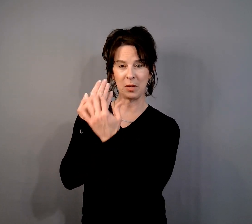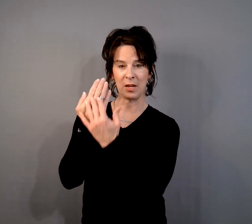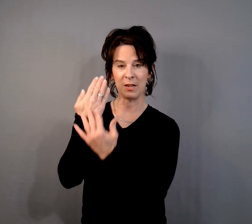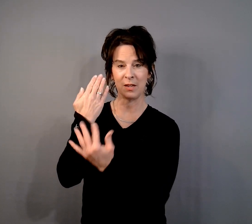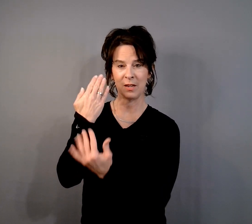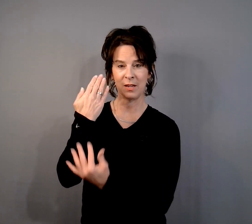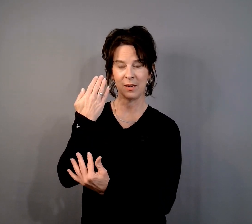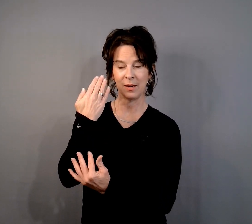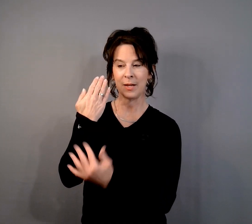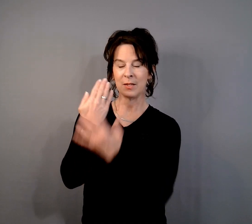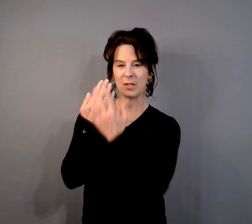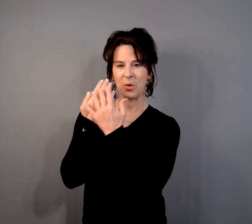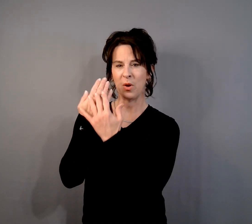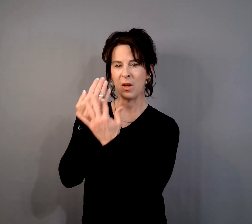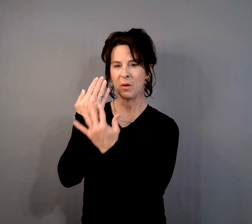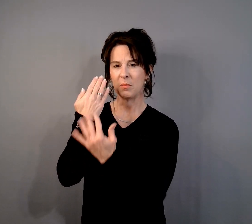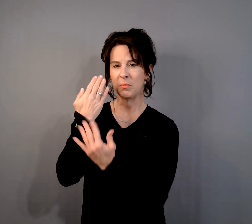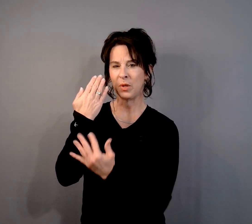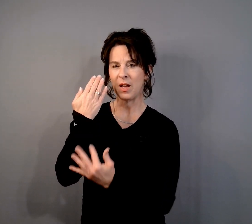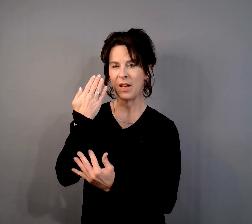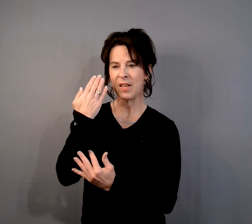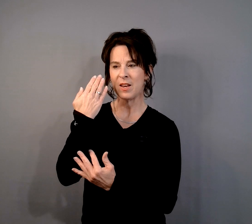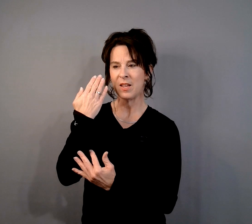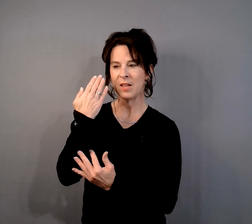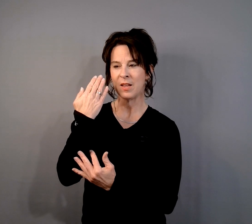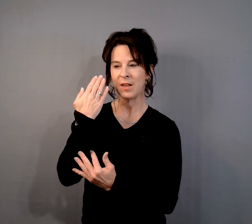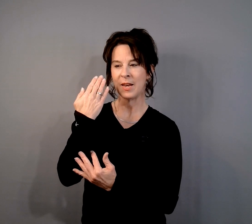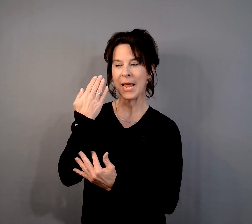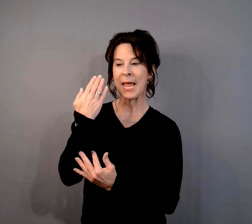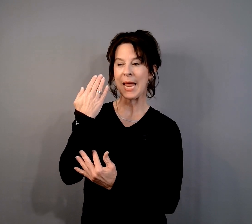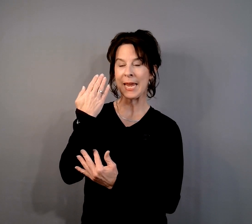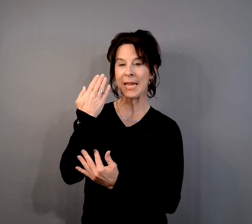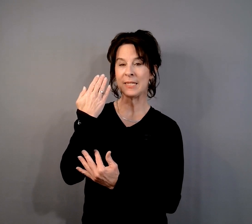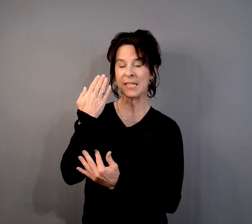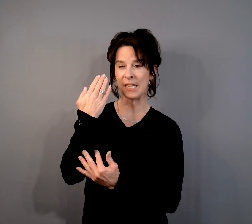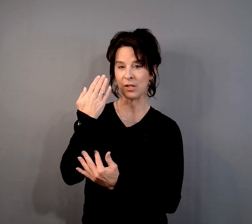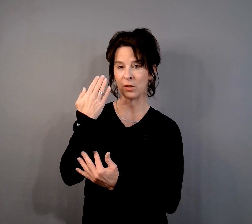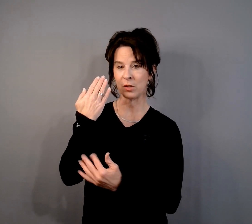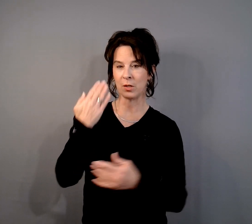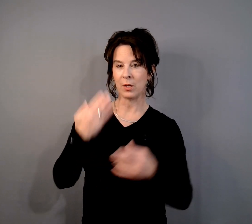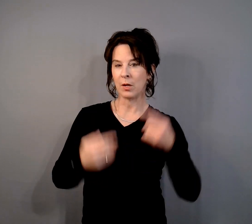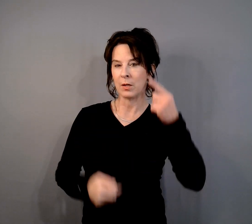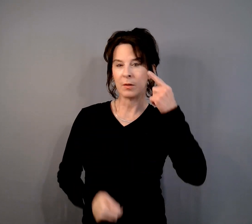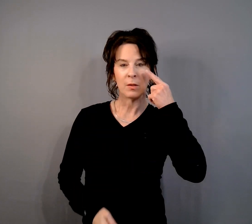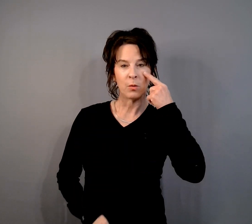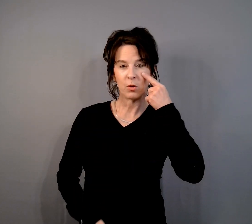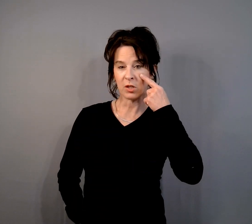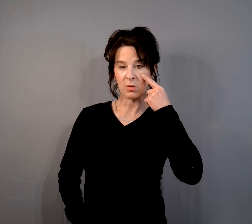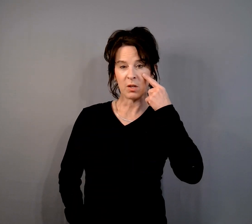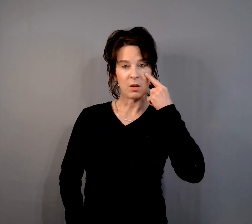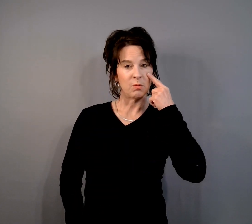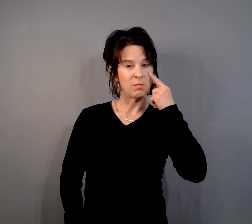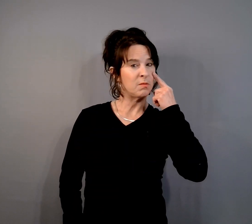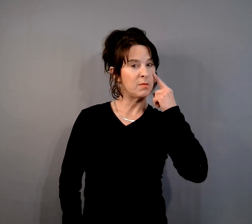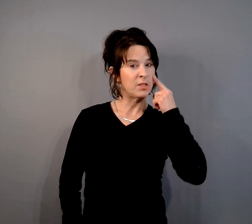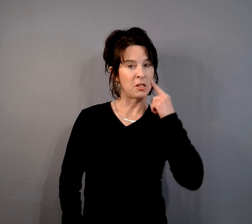blood. So blood and tears. We're just going to go